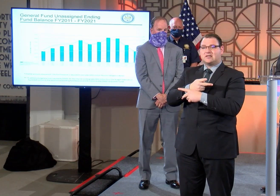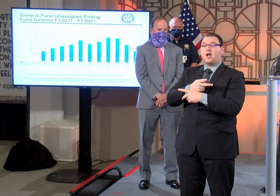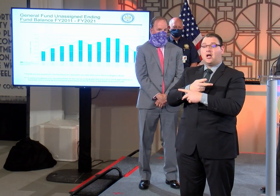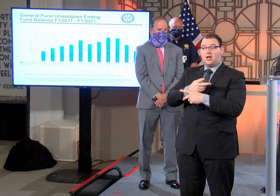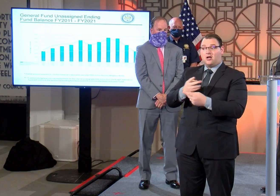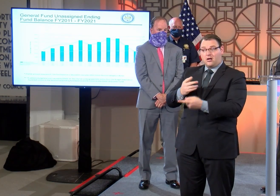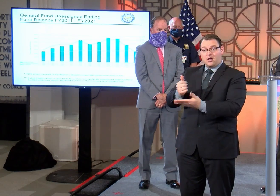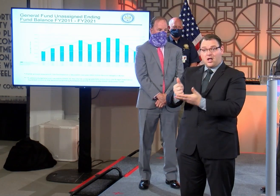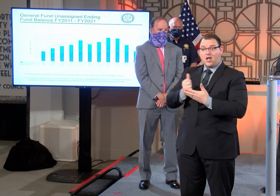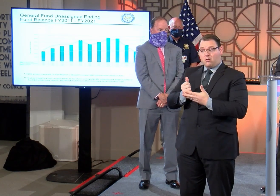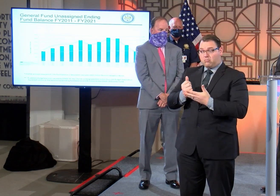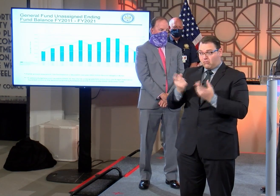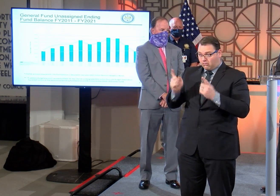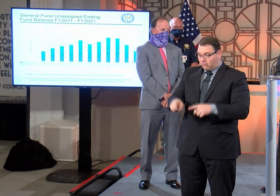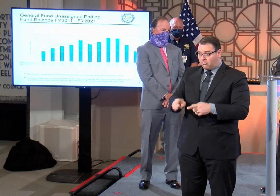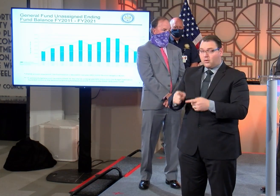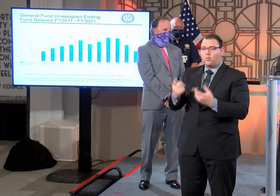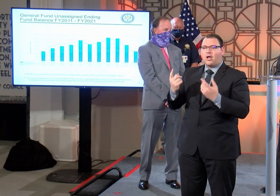is already